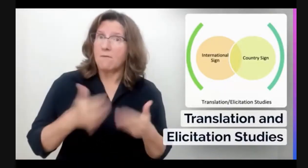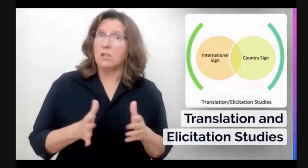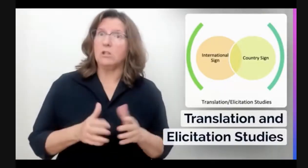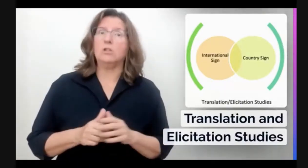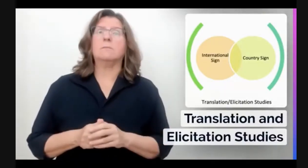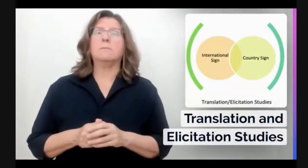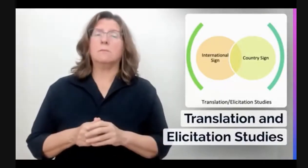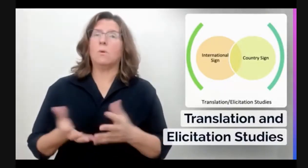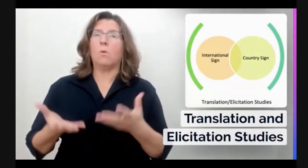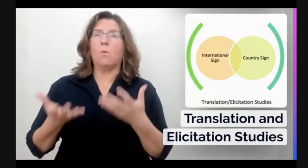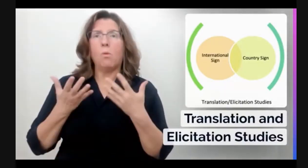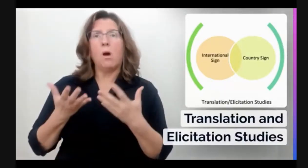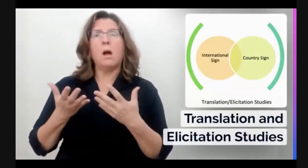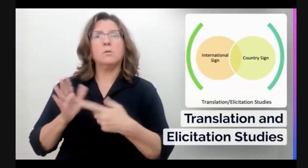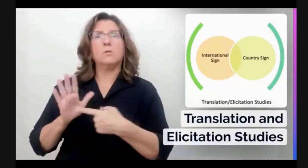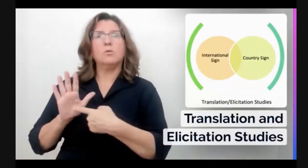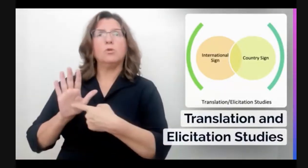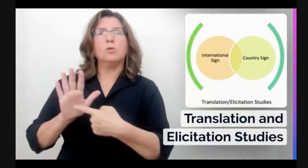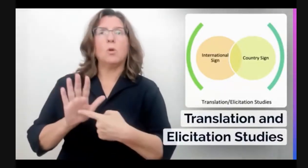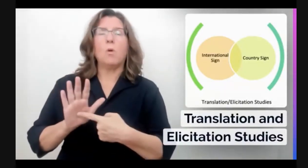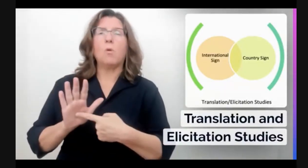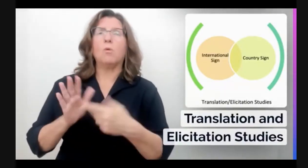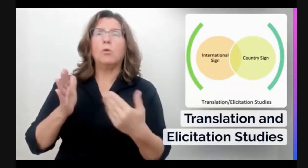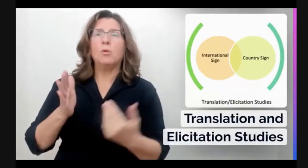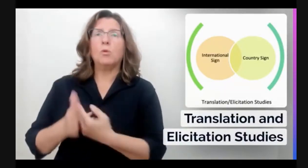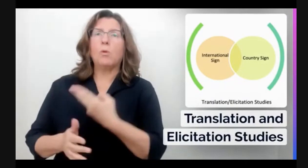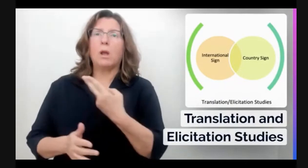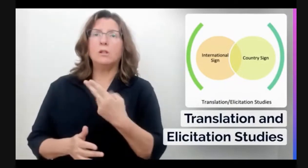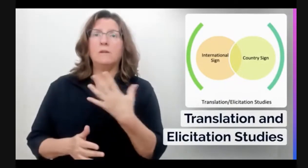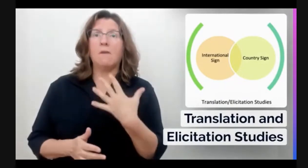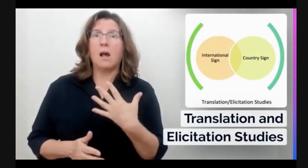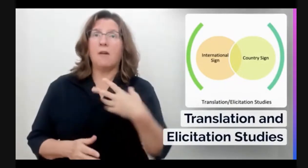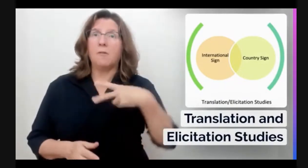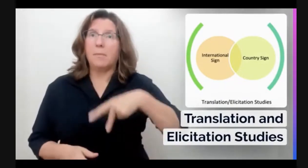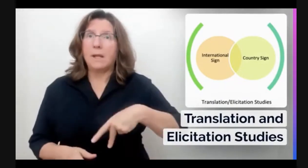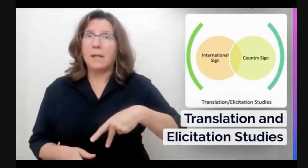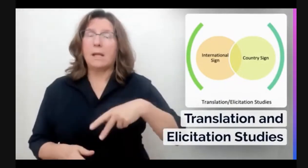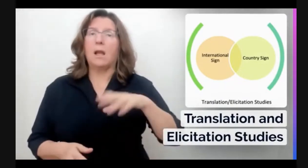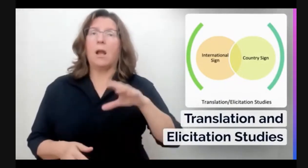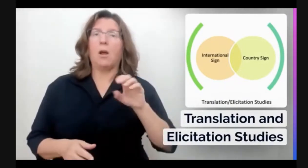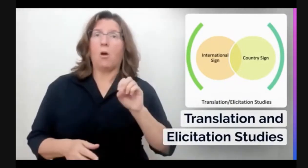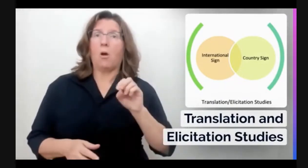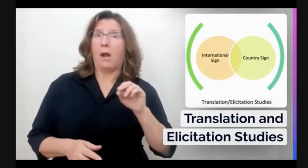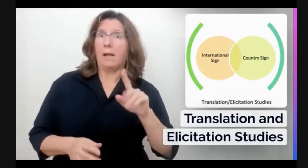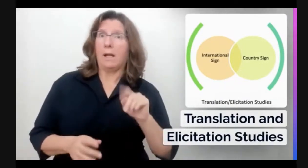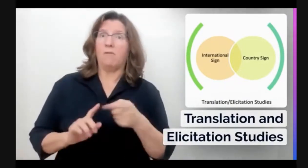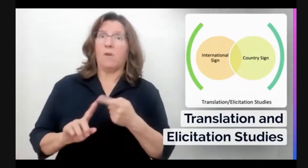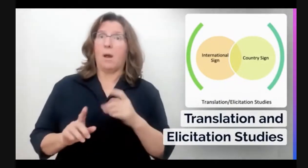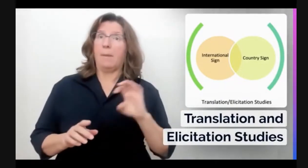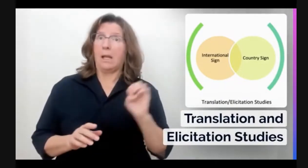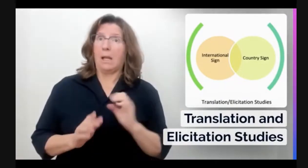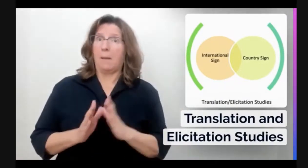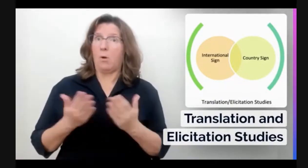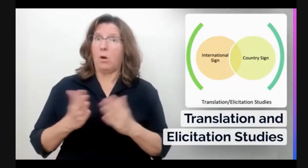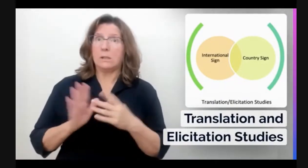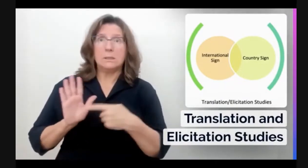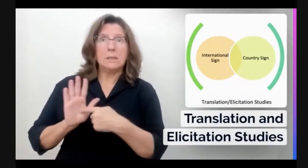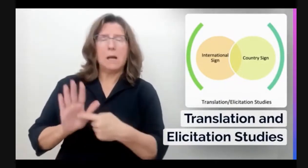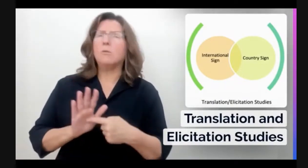Once the ebook was translated into multiple sign languages, we would want to go out into the communities and pilot